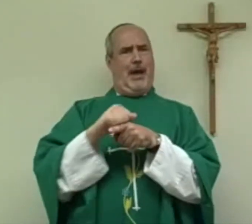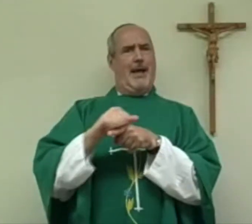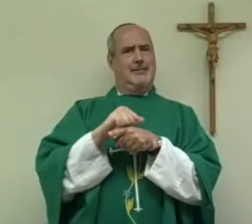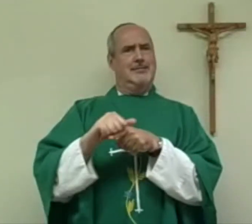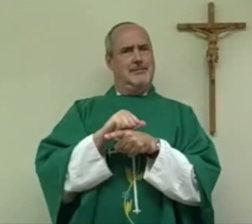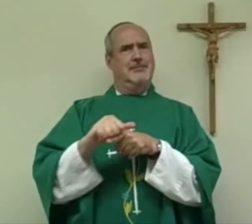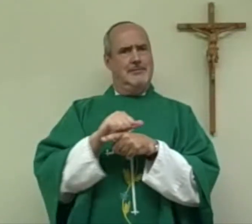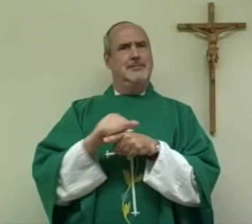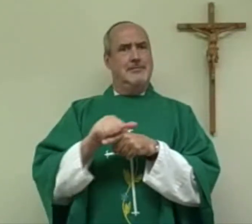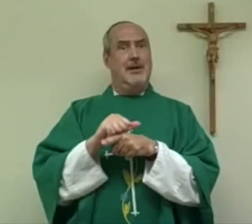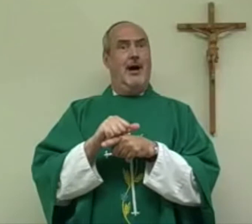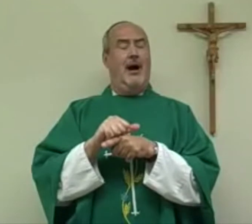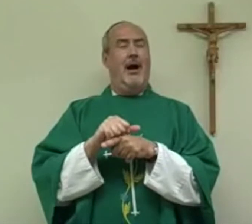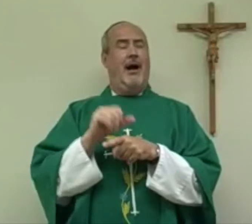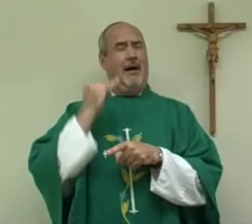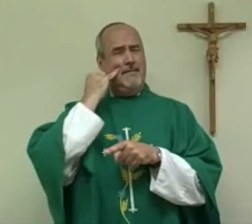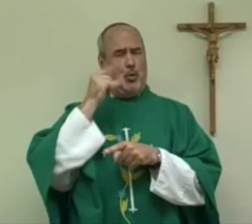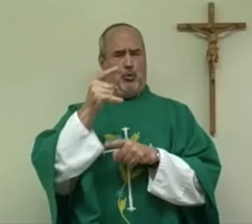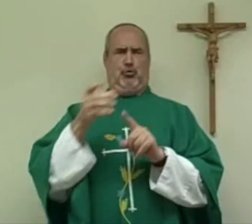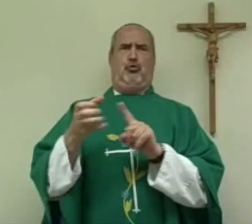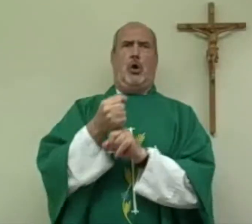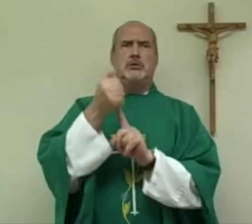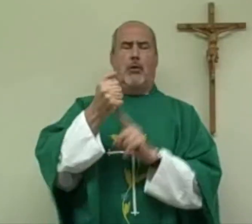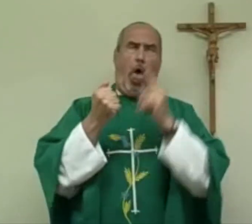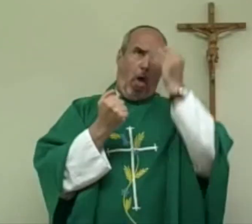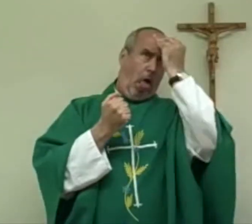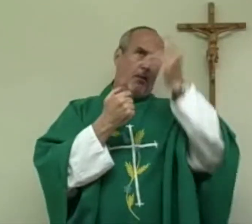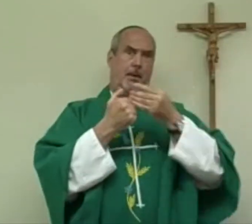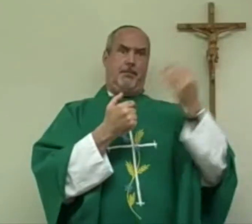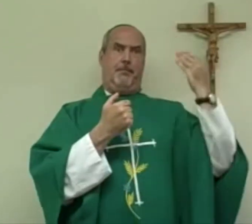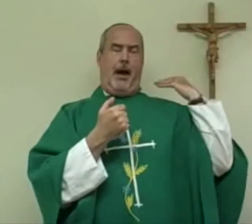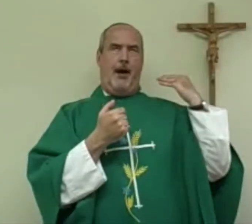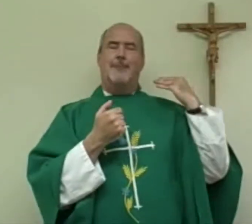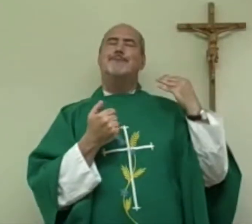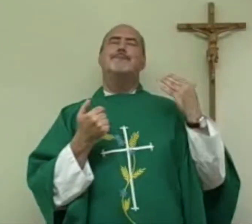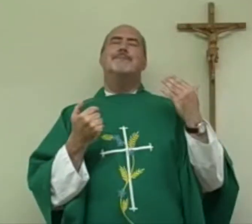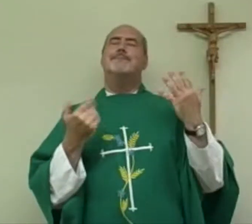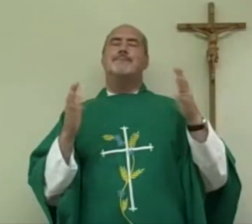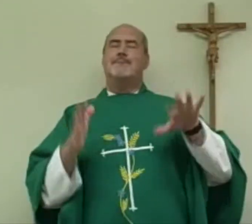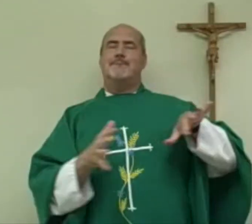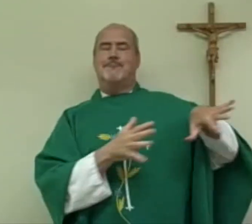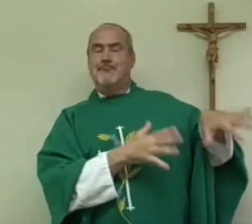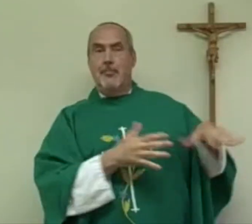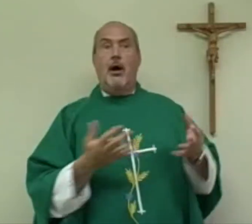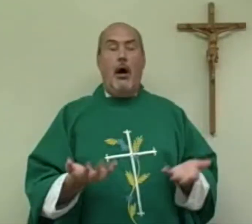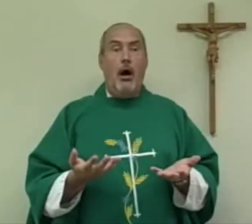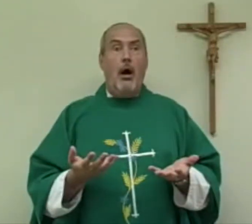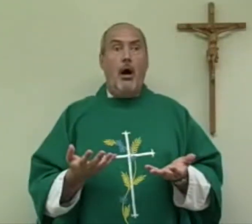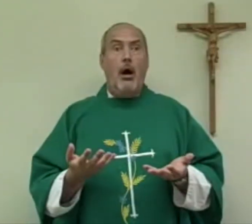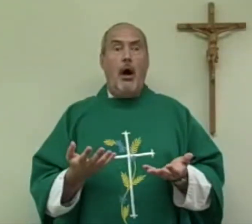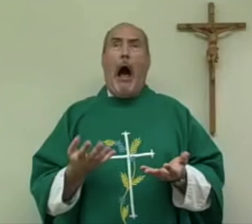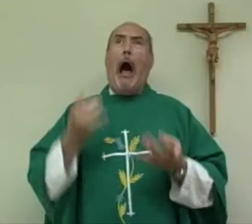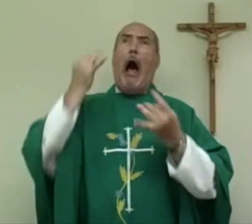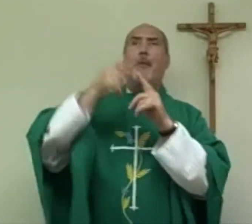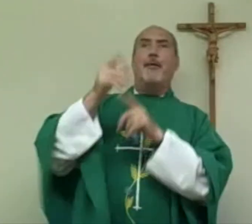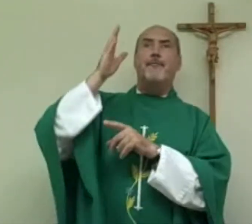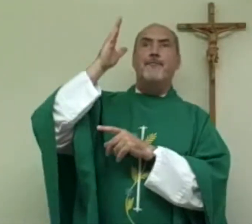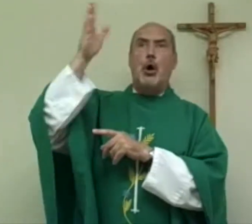hard, but we can practice doing it. So if you catch yourself obsessing about something that's happened in the past,